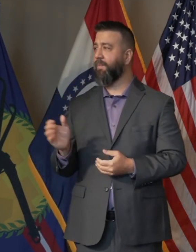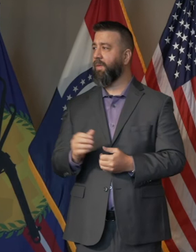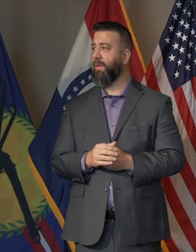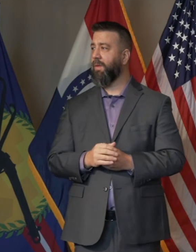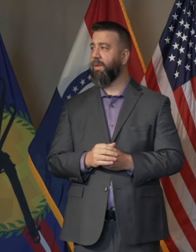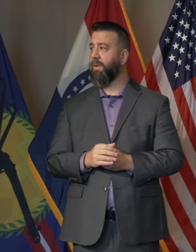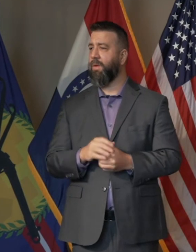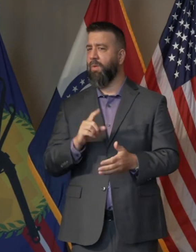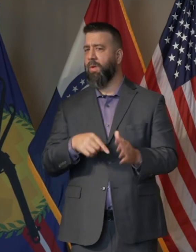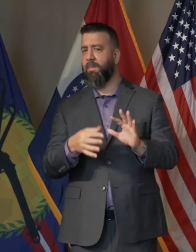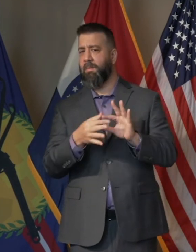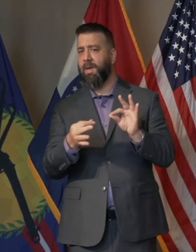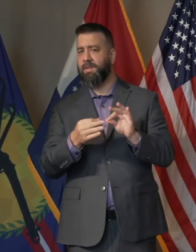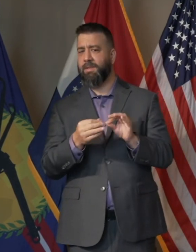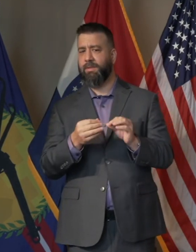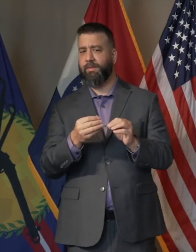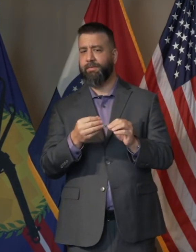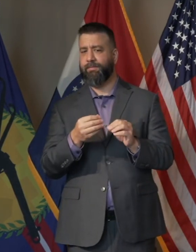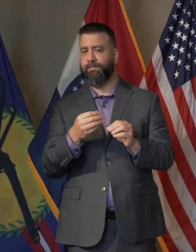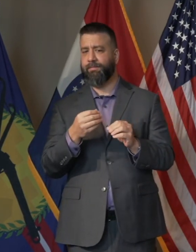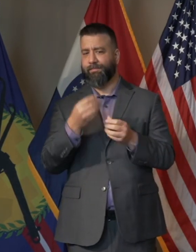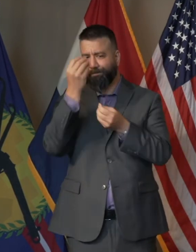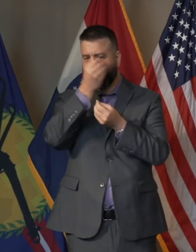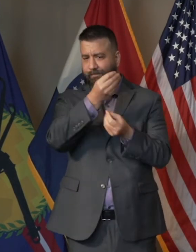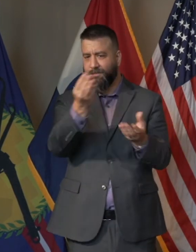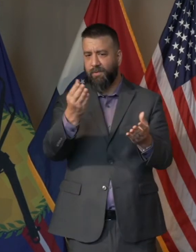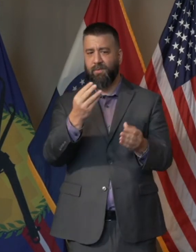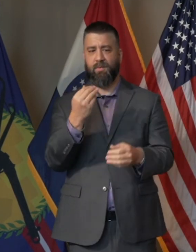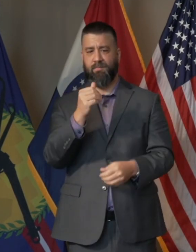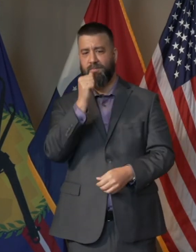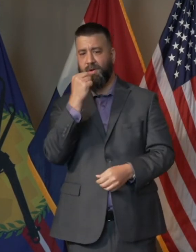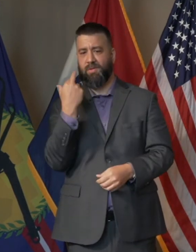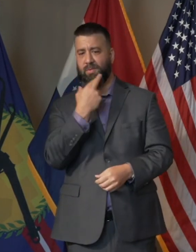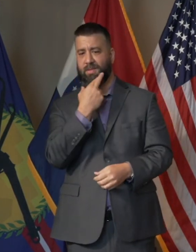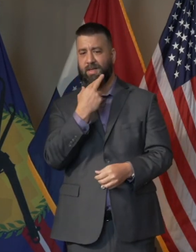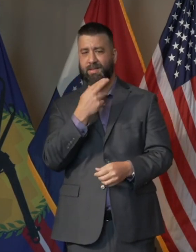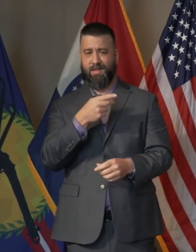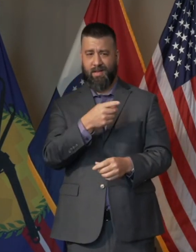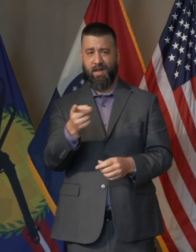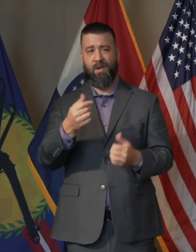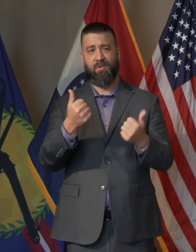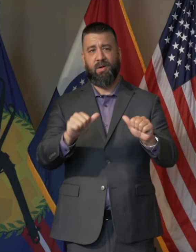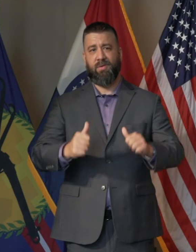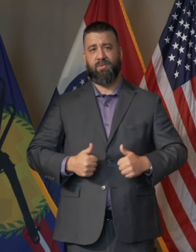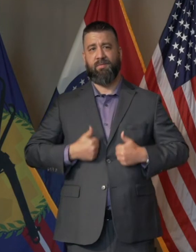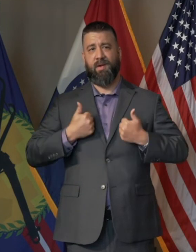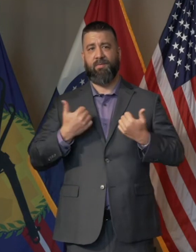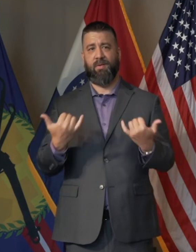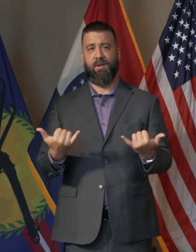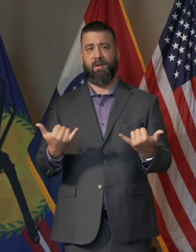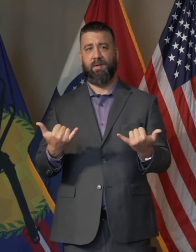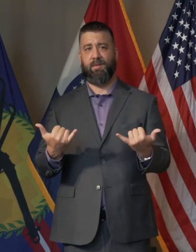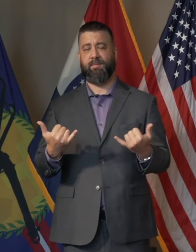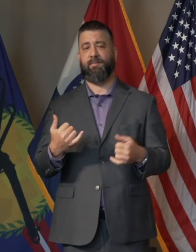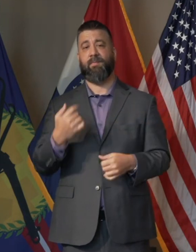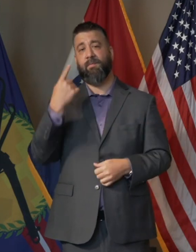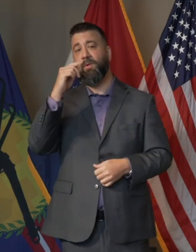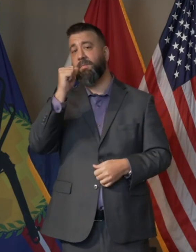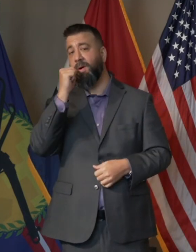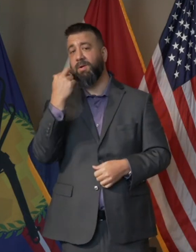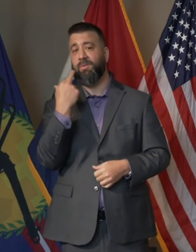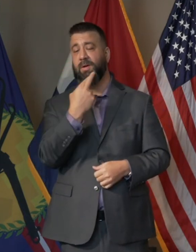restaurants, Dr. Page, as they try and make it through this time in the county? For bars and restaurants,